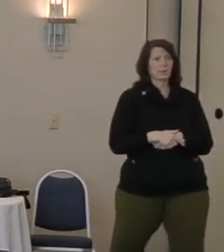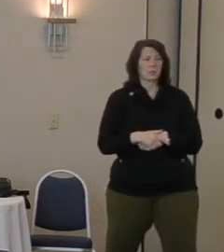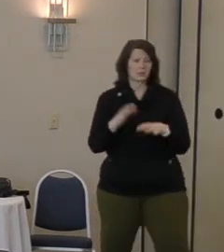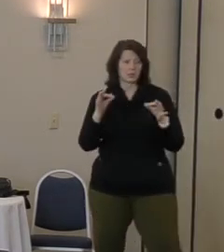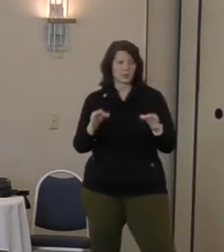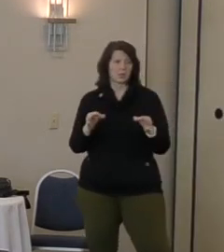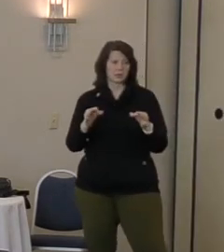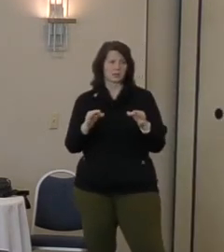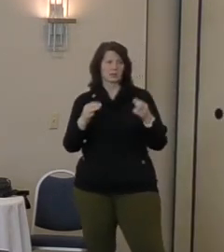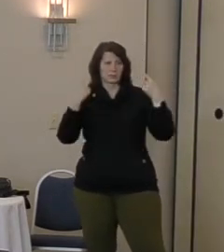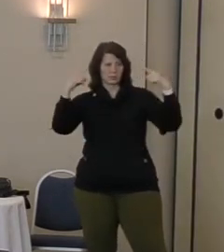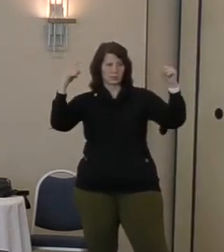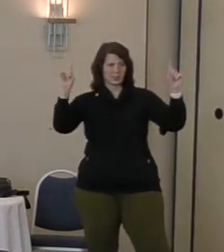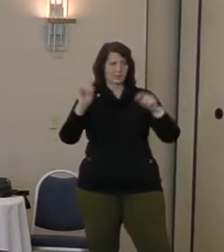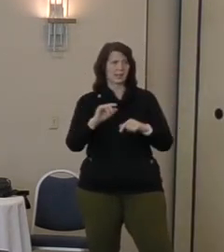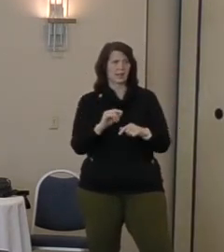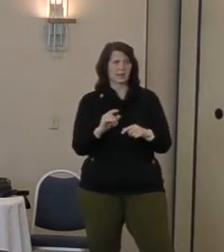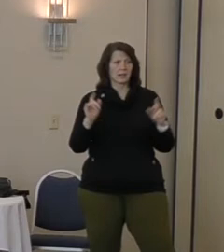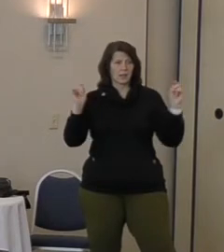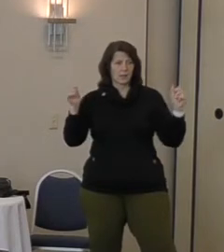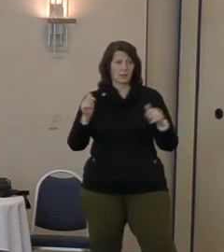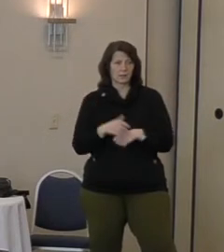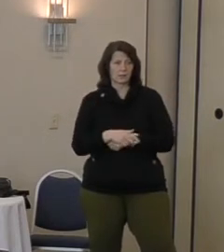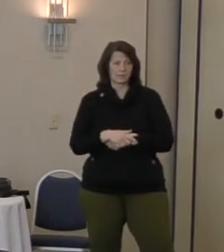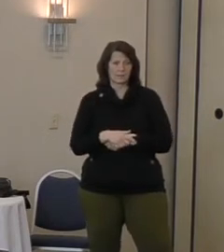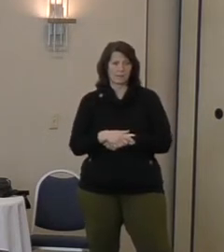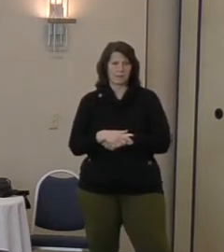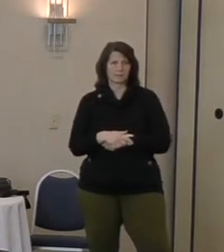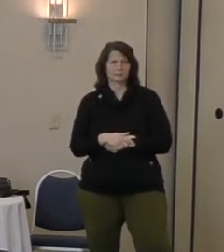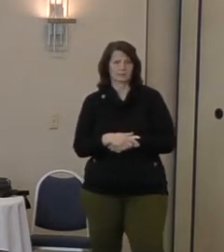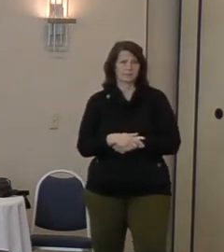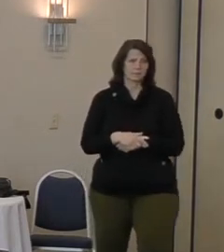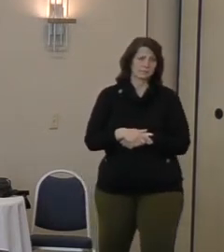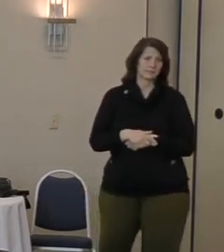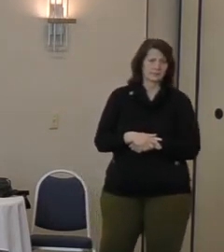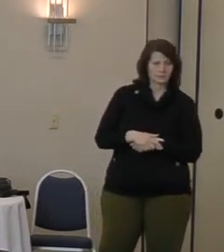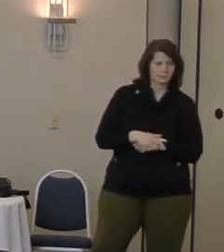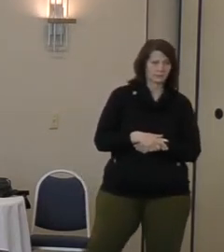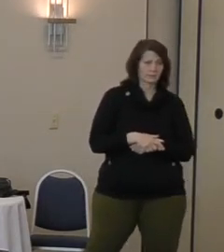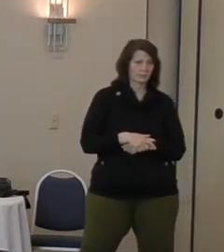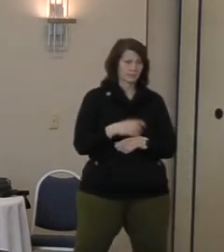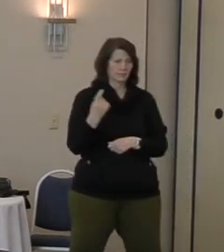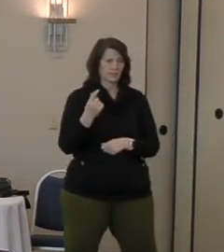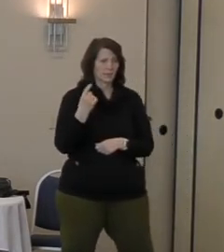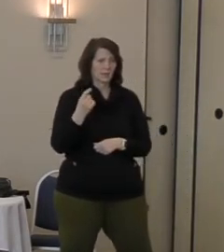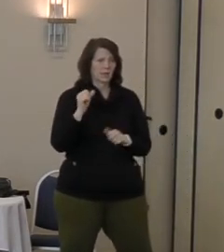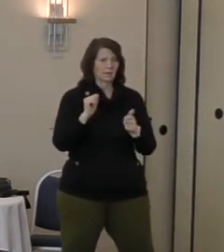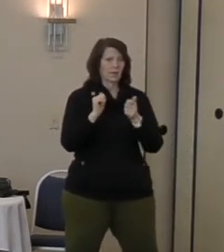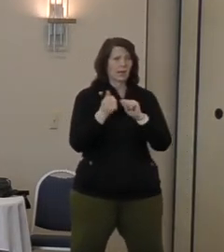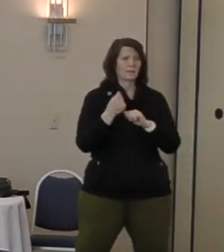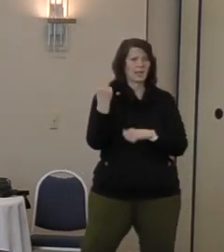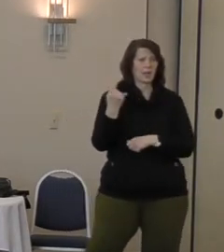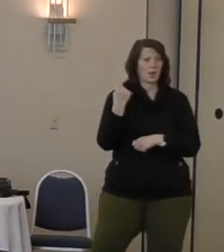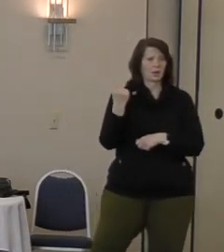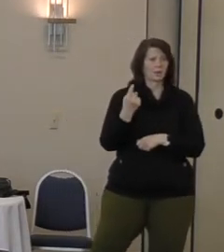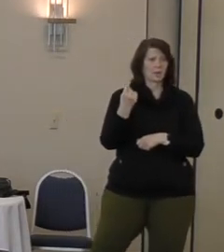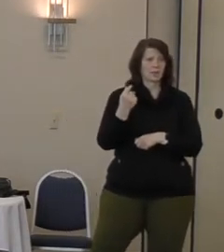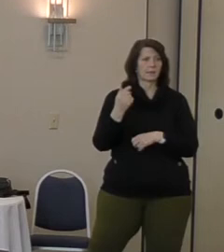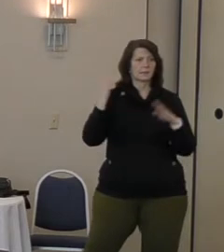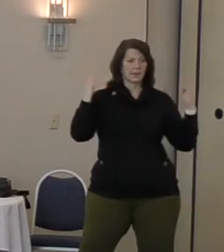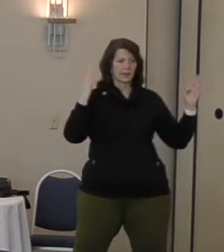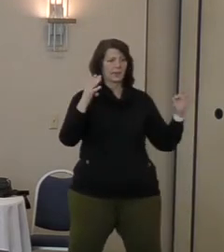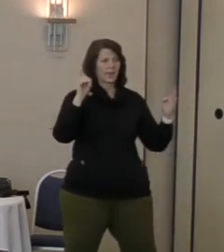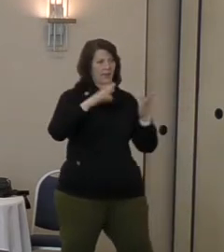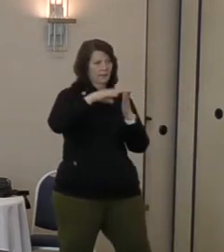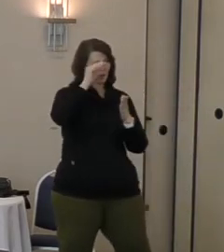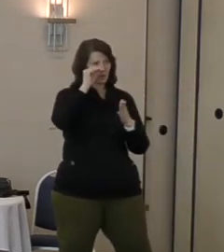big chunk of your success. Are they quick enough to pick up on what's going on? You're not always going to be able to adapt all that in game on the sideline. They have to